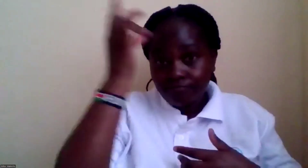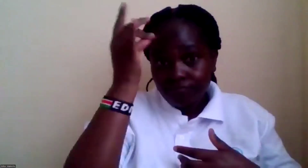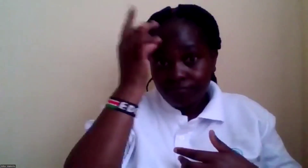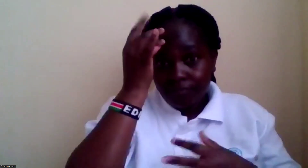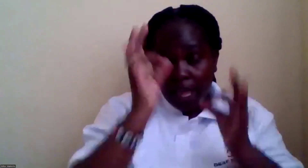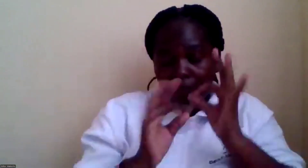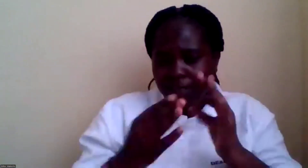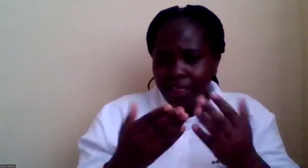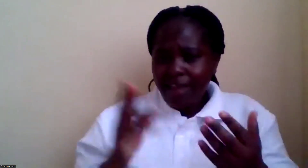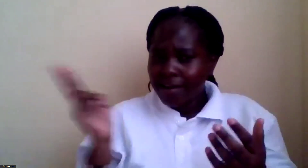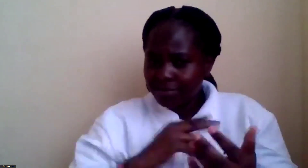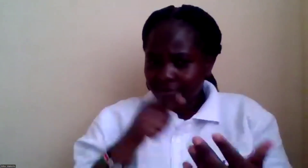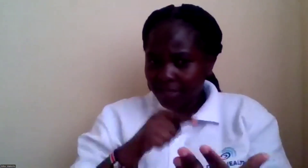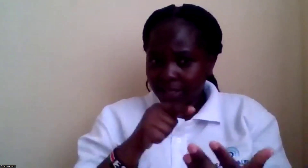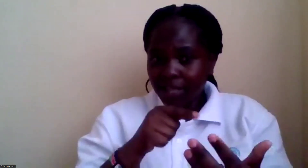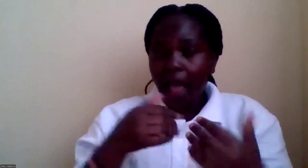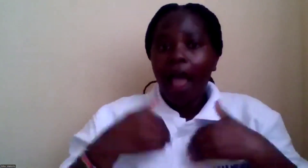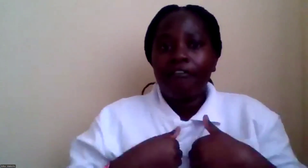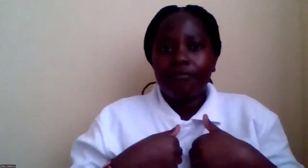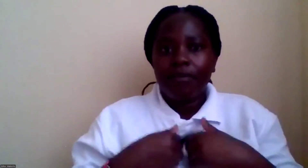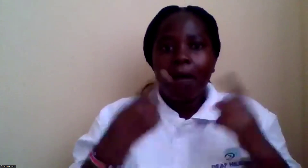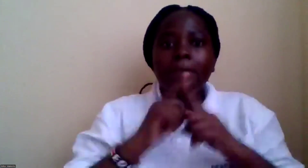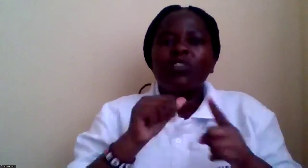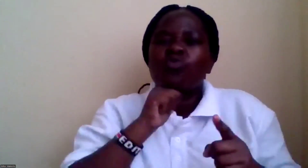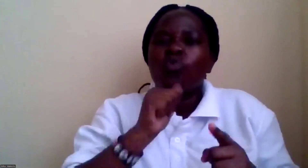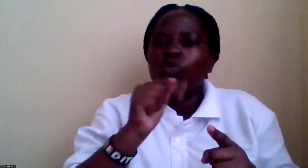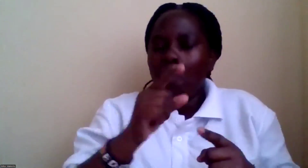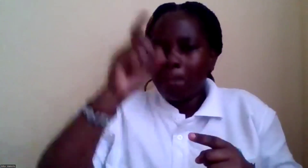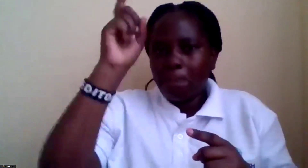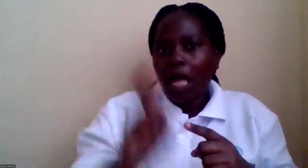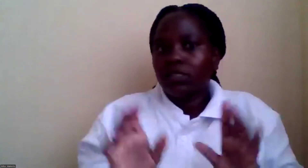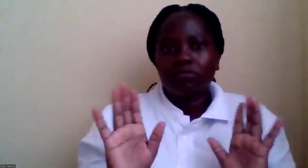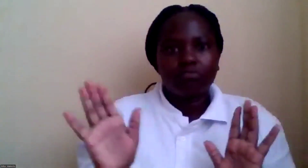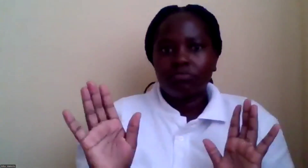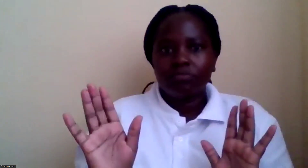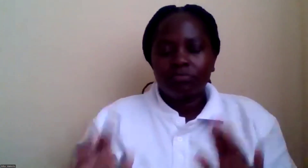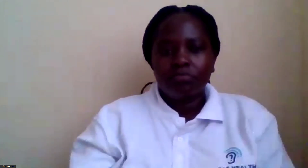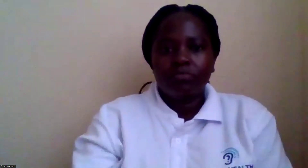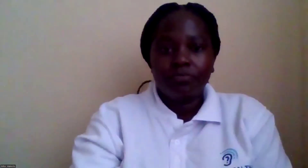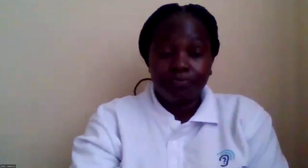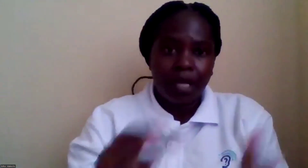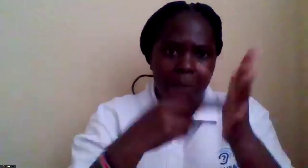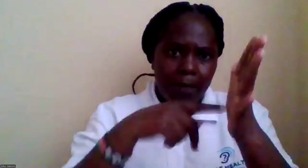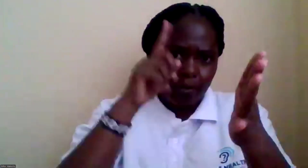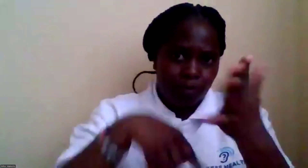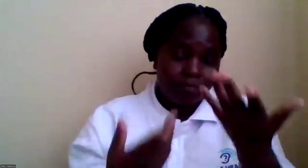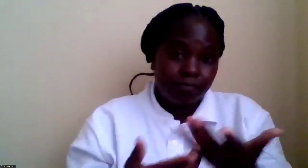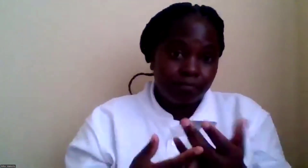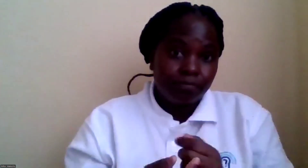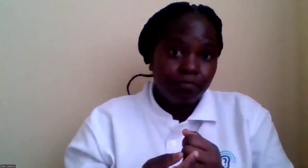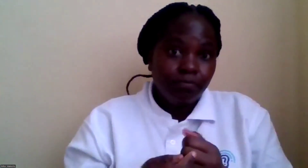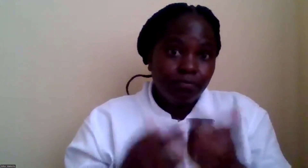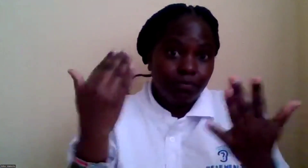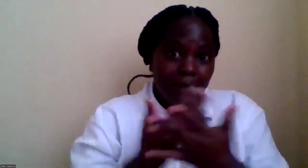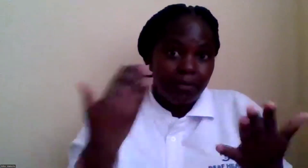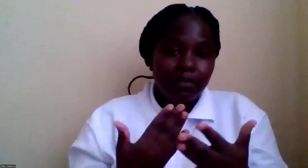factors exist. However, it is not a guarantee, right? So looking at something like taking a